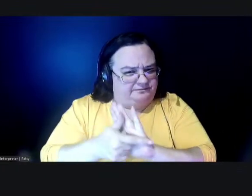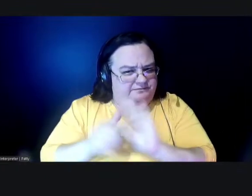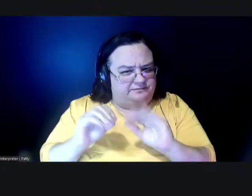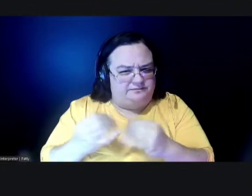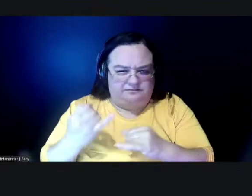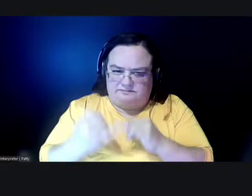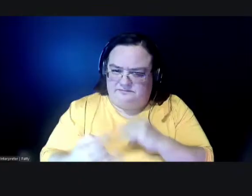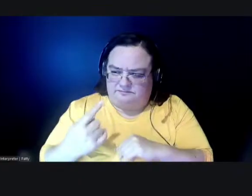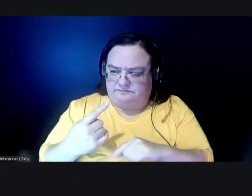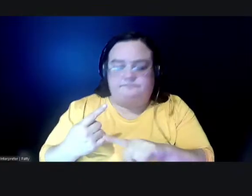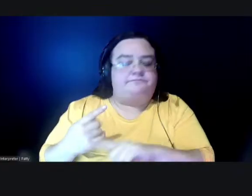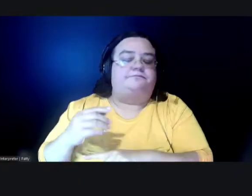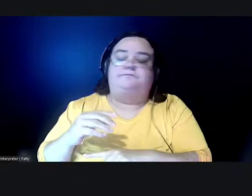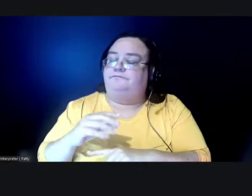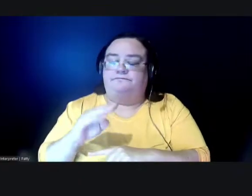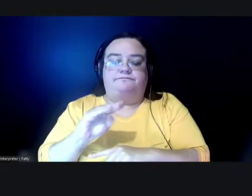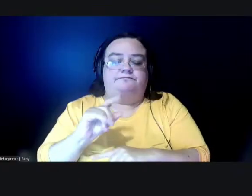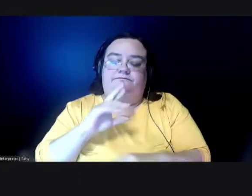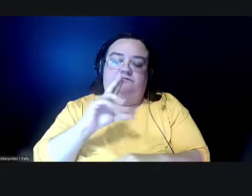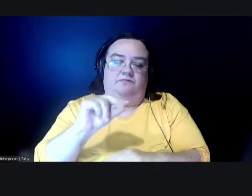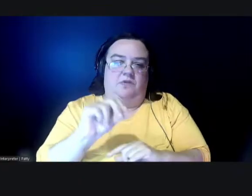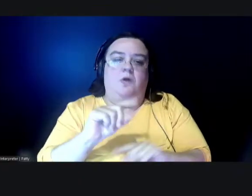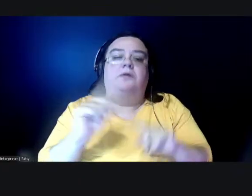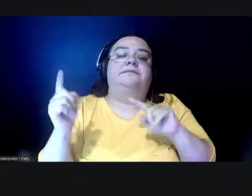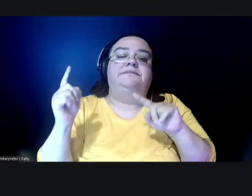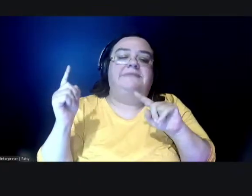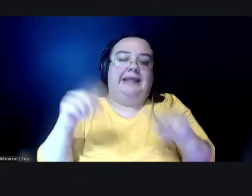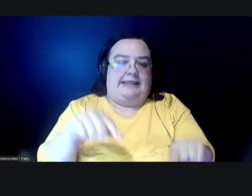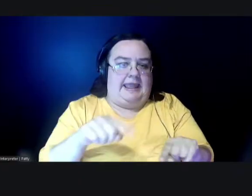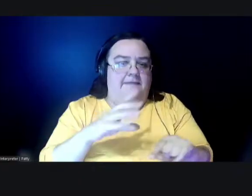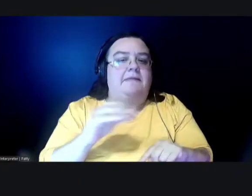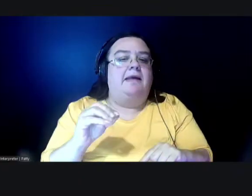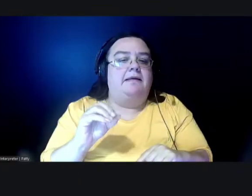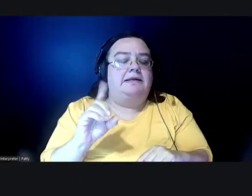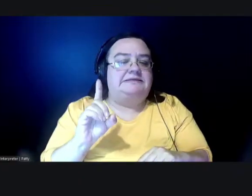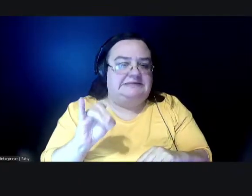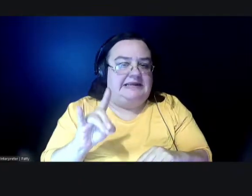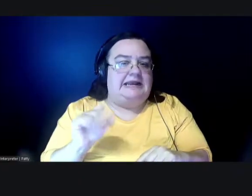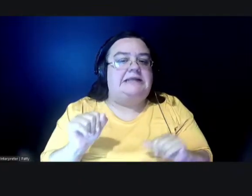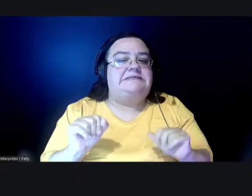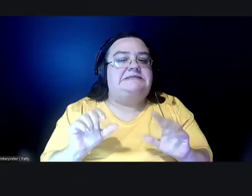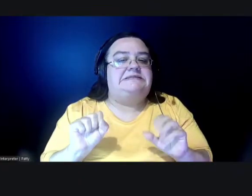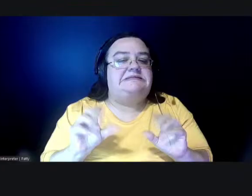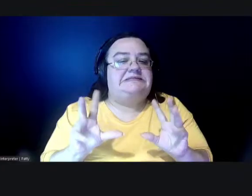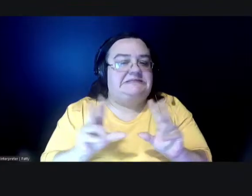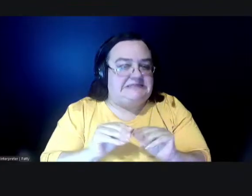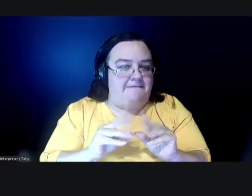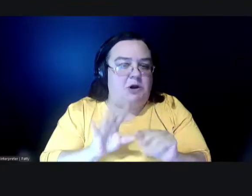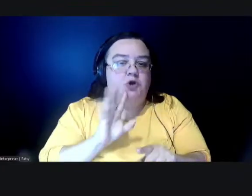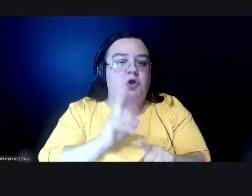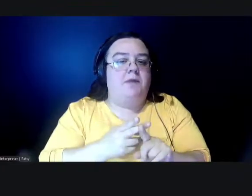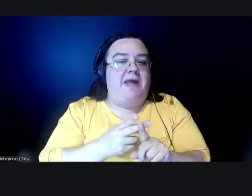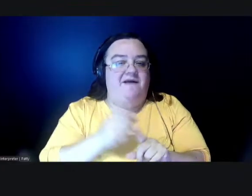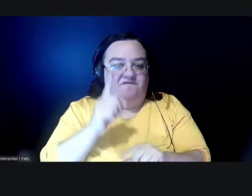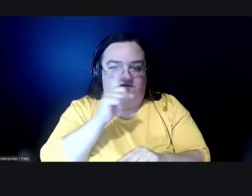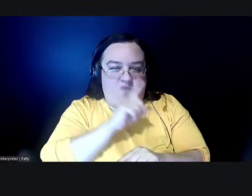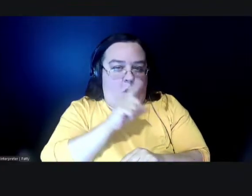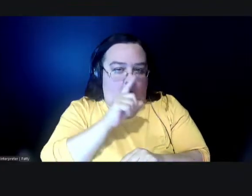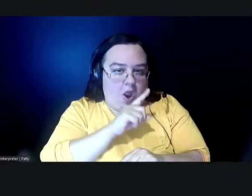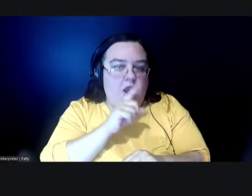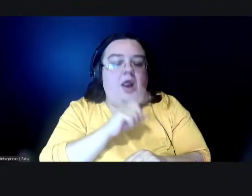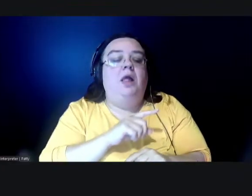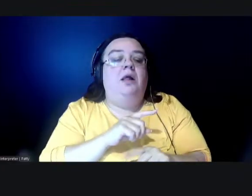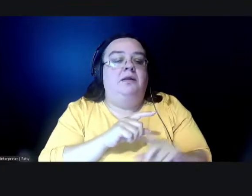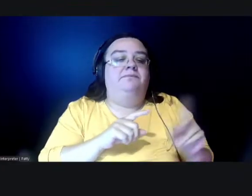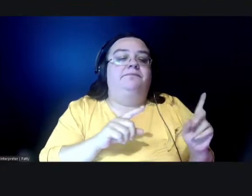No, the state's attorneys came and did a seminar on fraud. Okay, that's what that was. Yeah. It's two